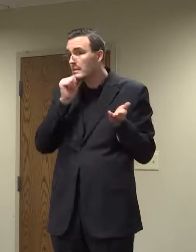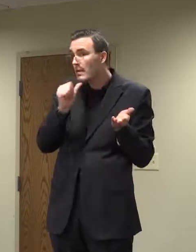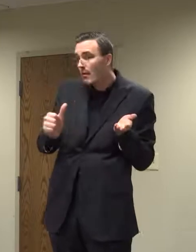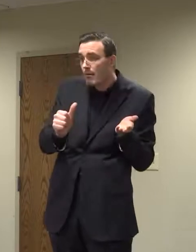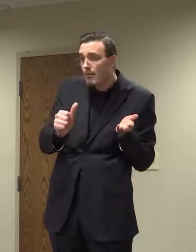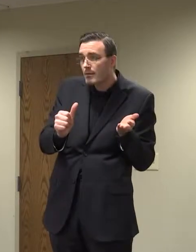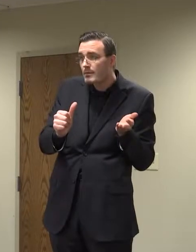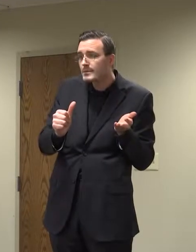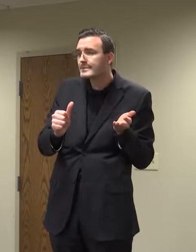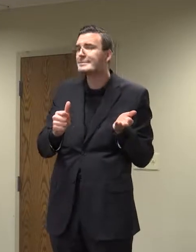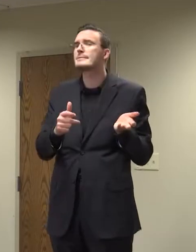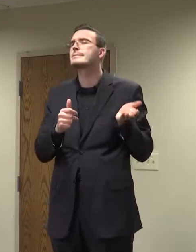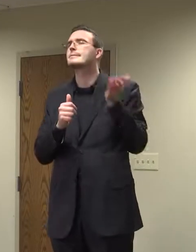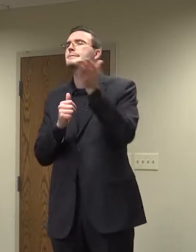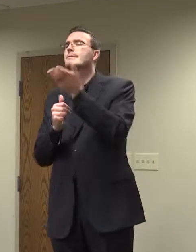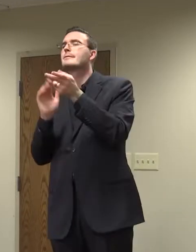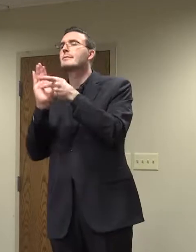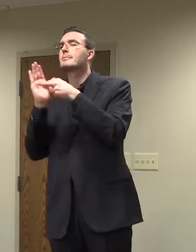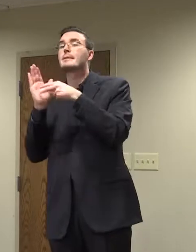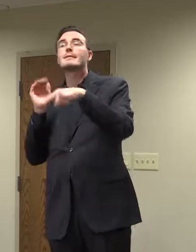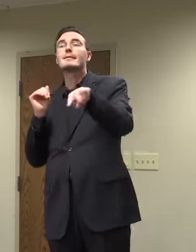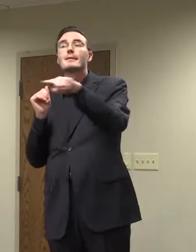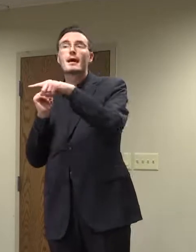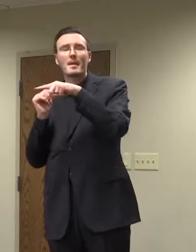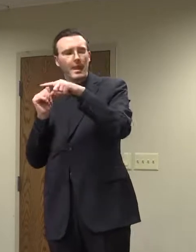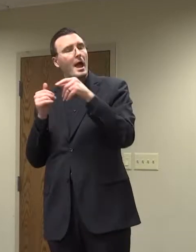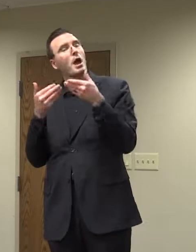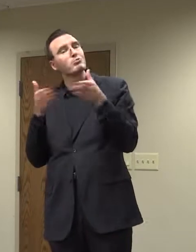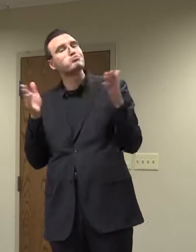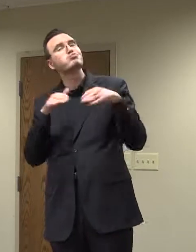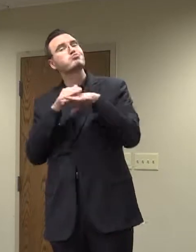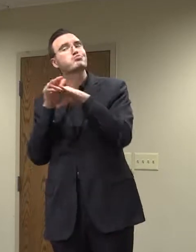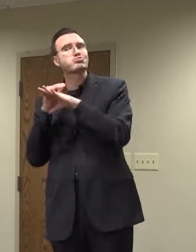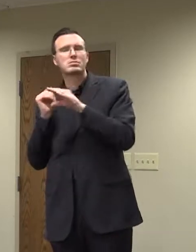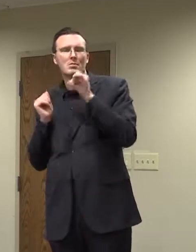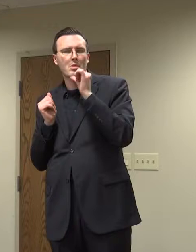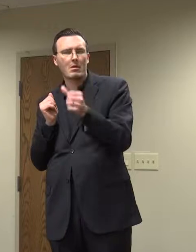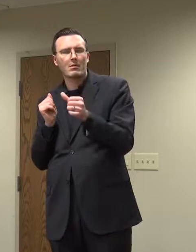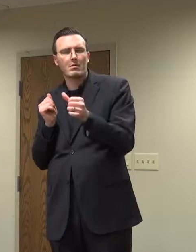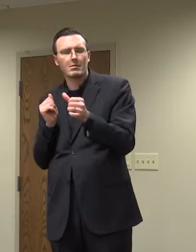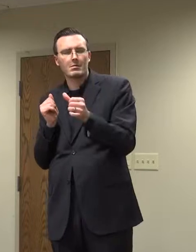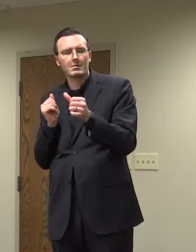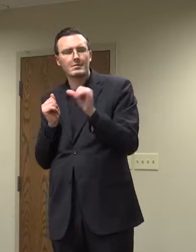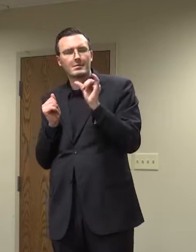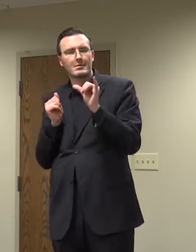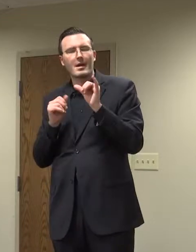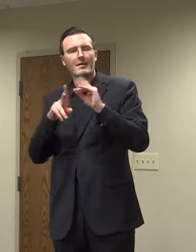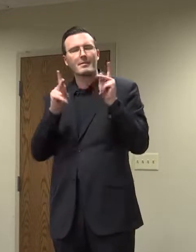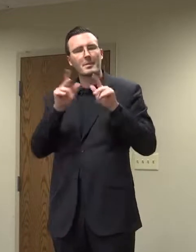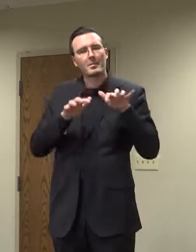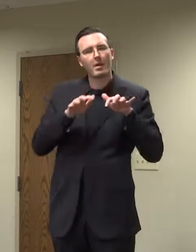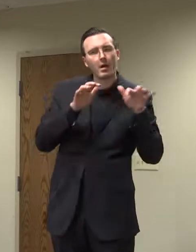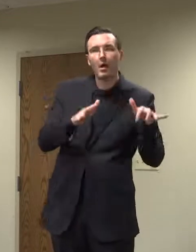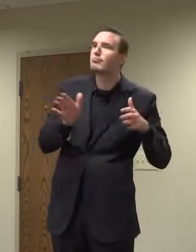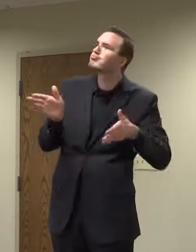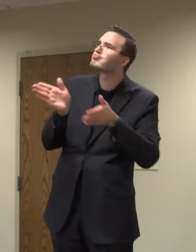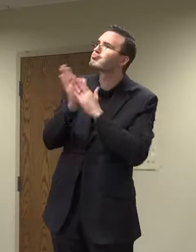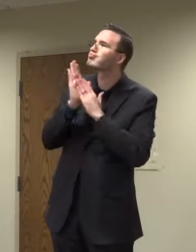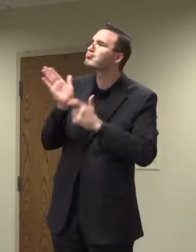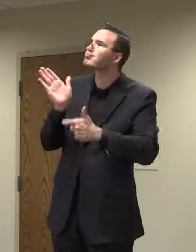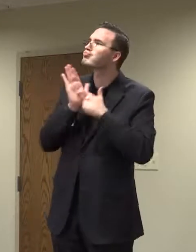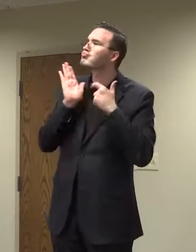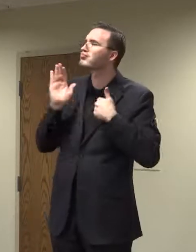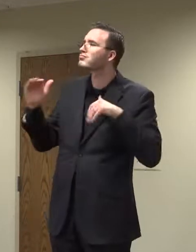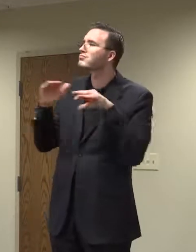of closures that are coming across because there's indoor dining, I've said to the public before, if you don't go in and request indoor